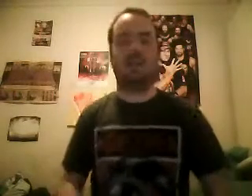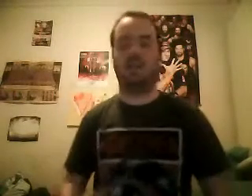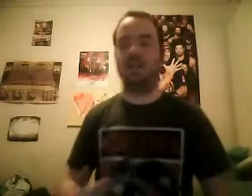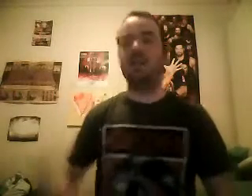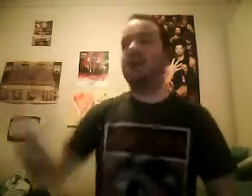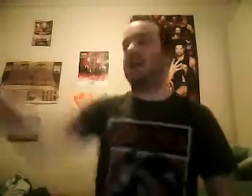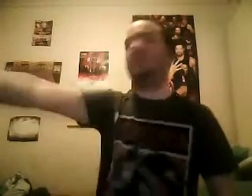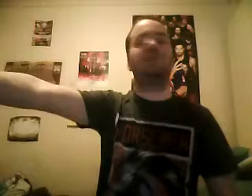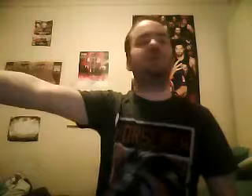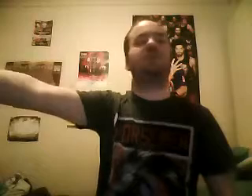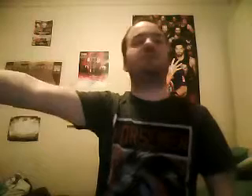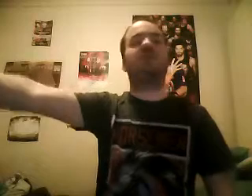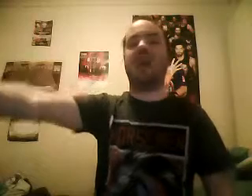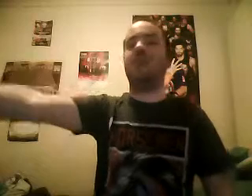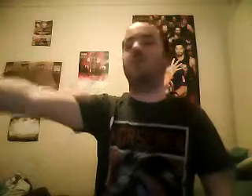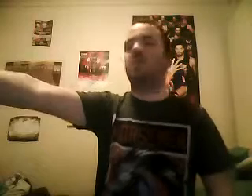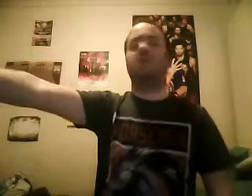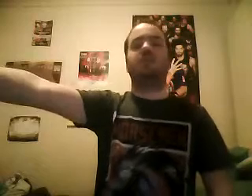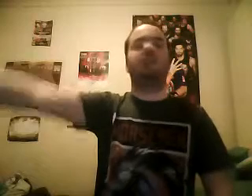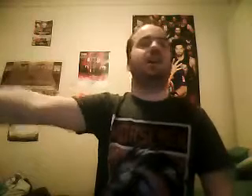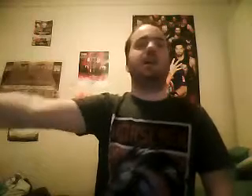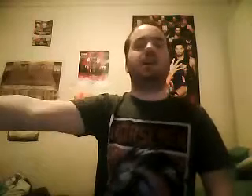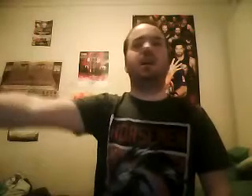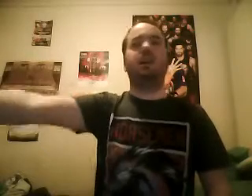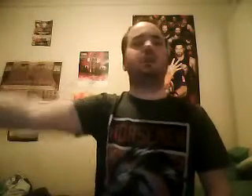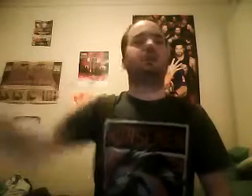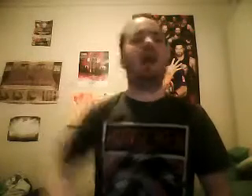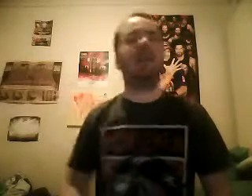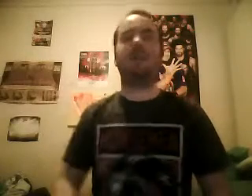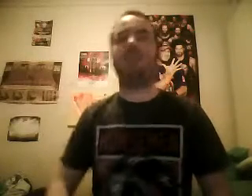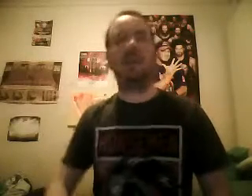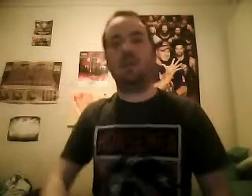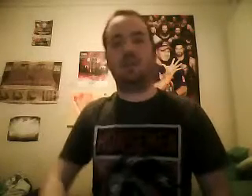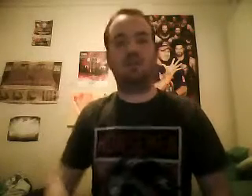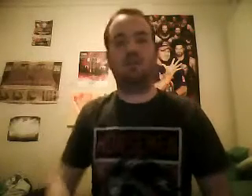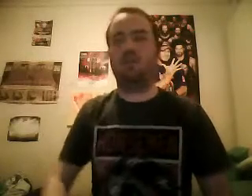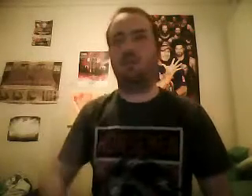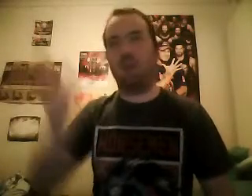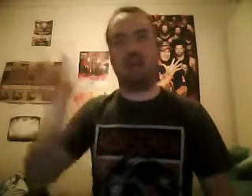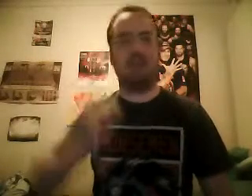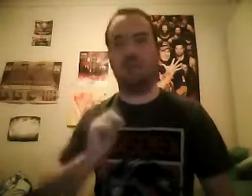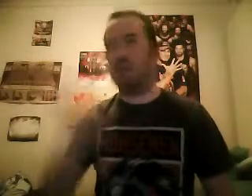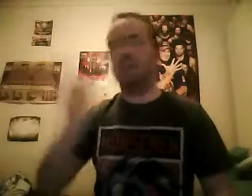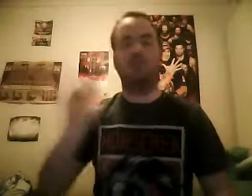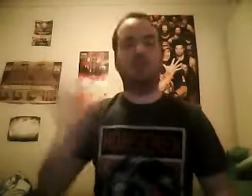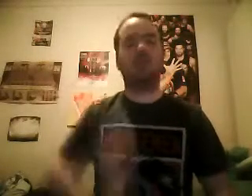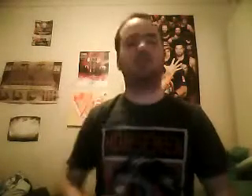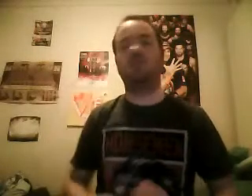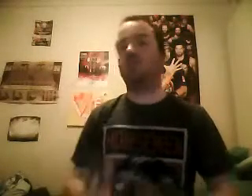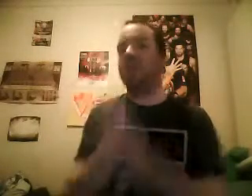together. And this is the same thing that Charlotte and Becky used to do back in the day when they used to do that